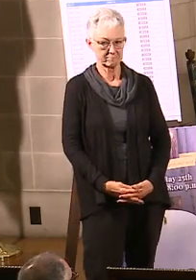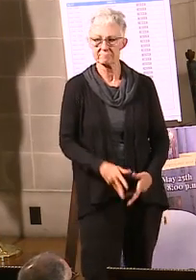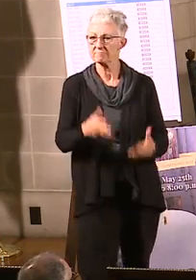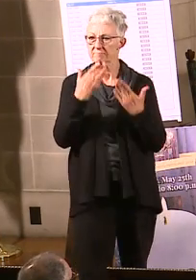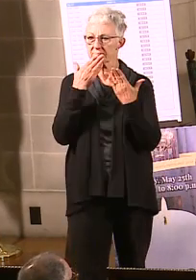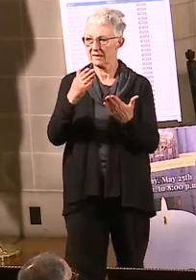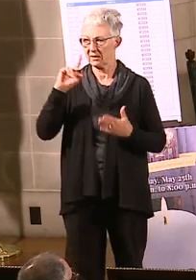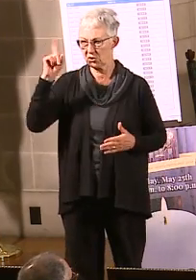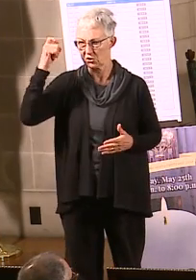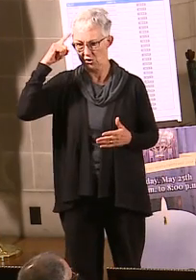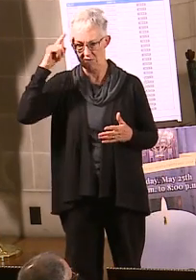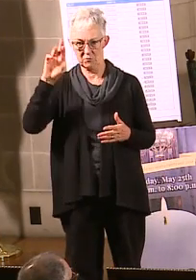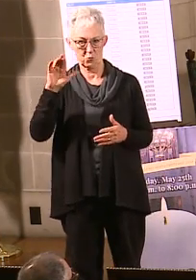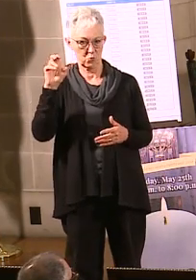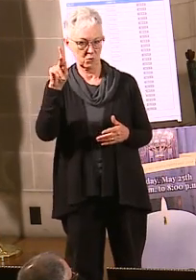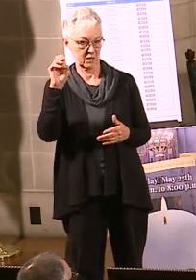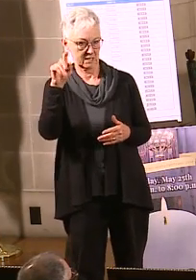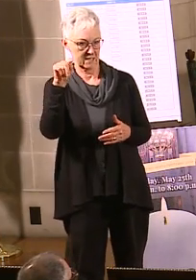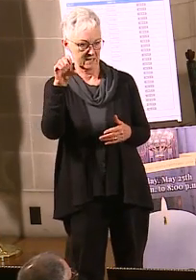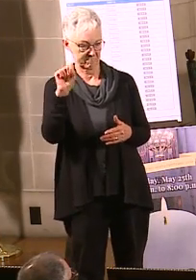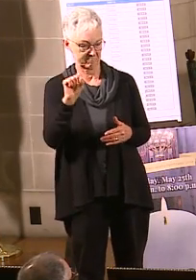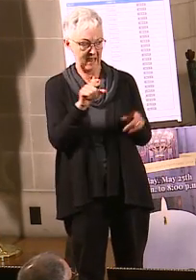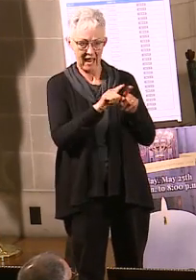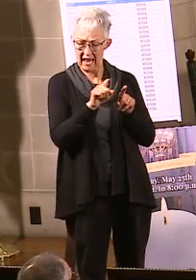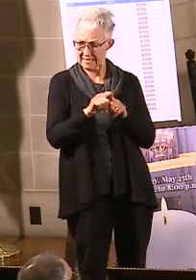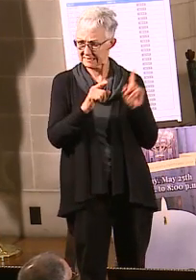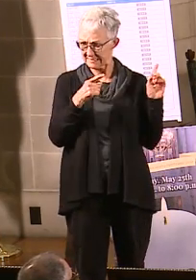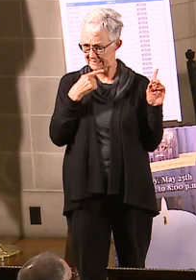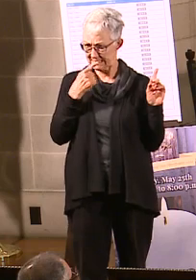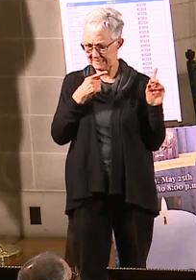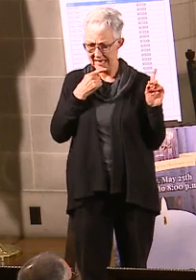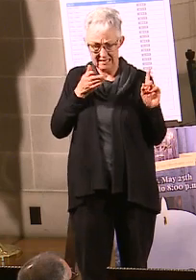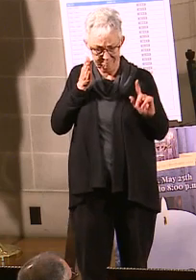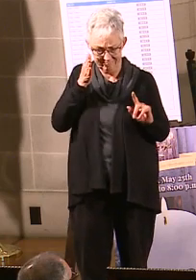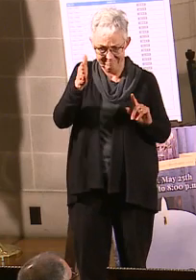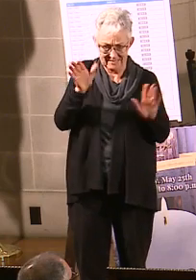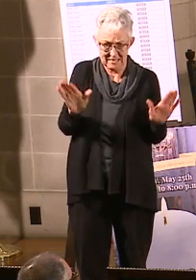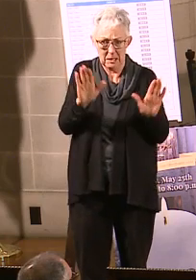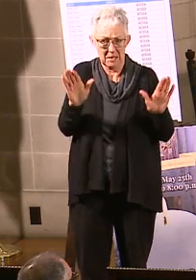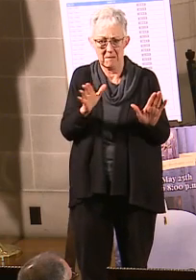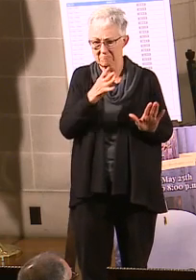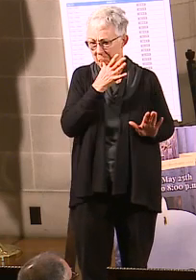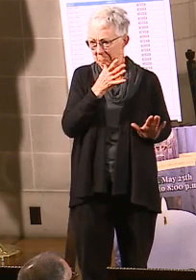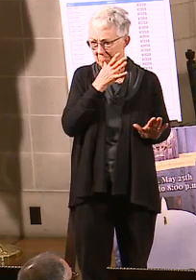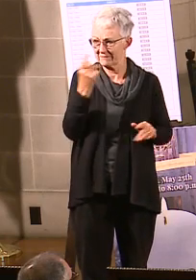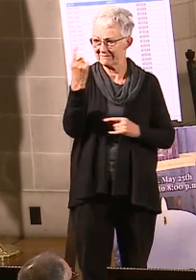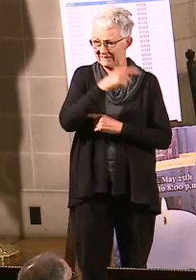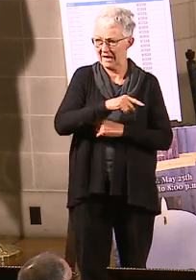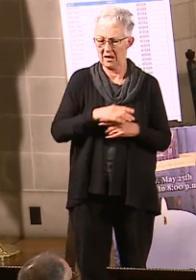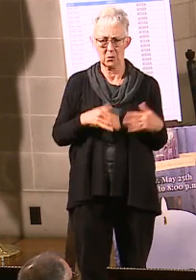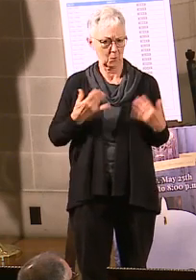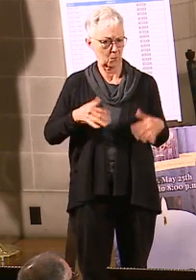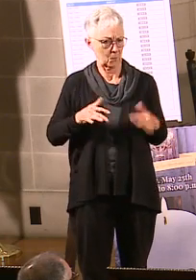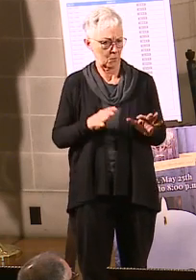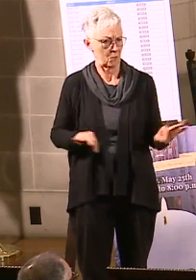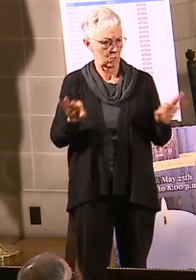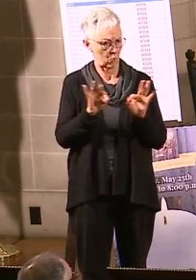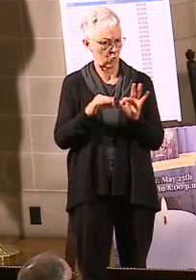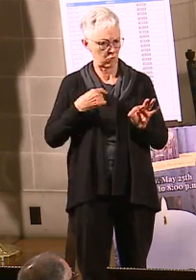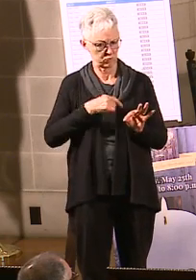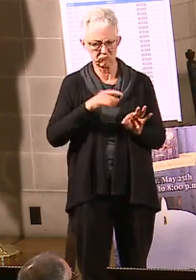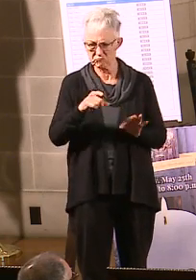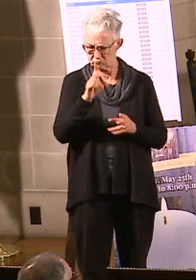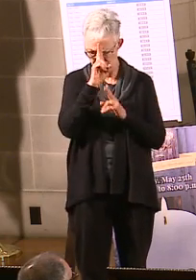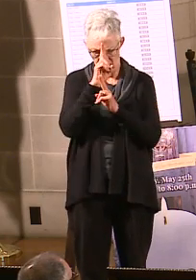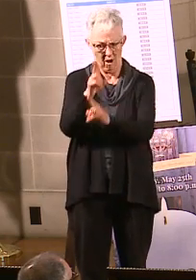Thank you, Governor Ricketts. And as the governor said, it is Mother's Day, so it's appropriate that we acknowledge all of our mothers in